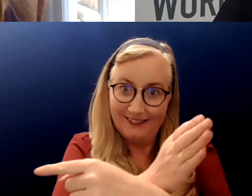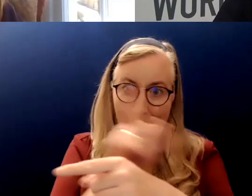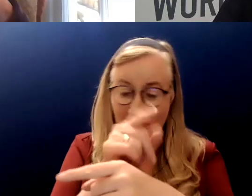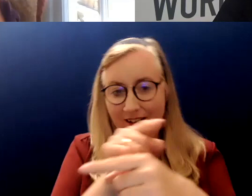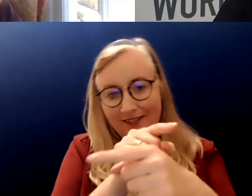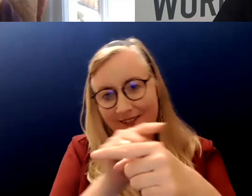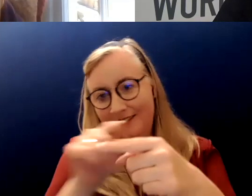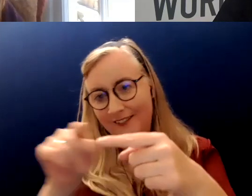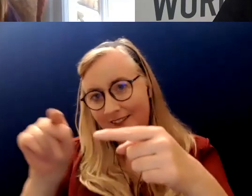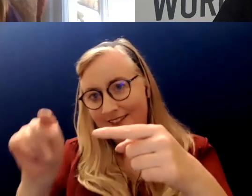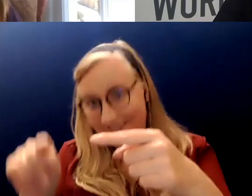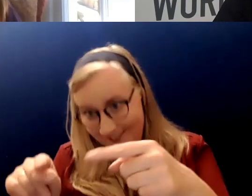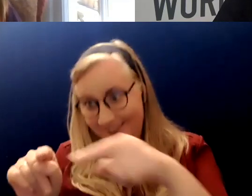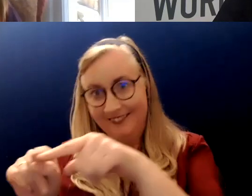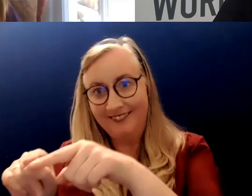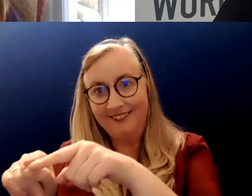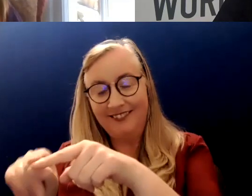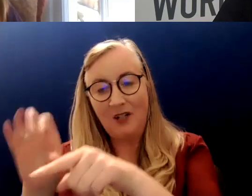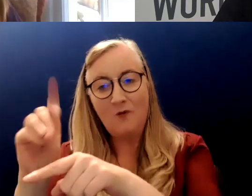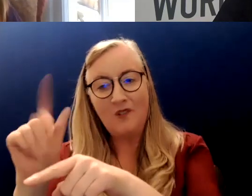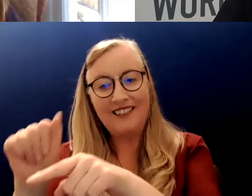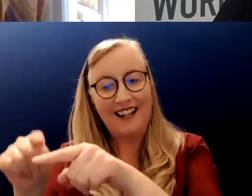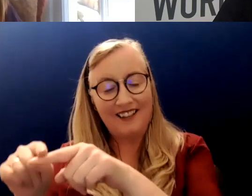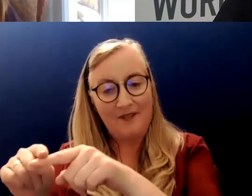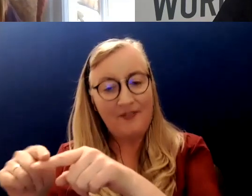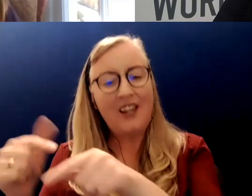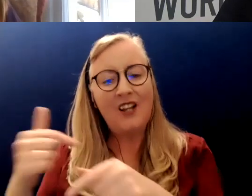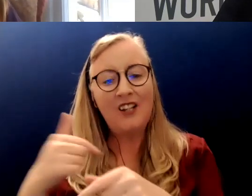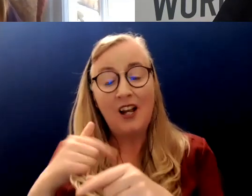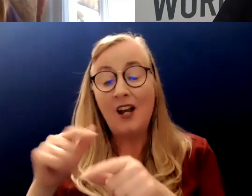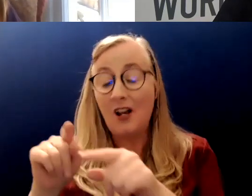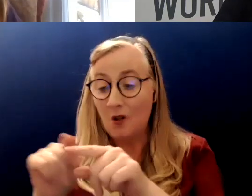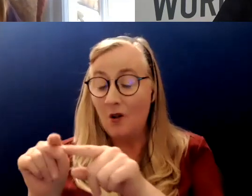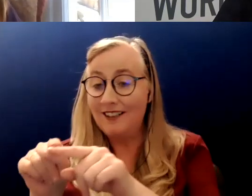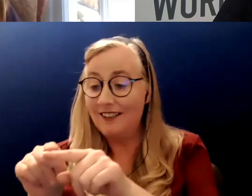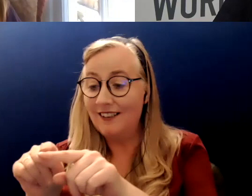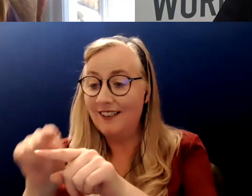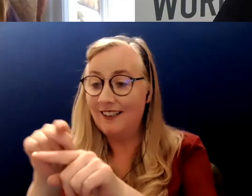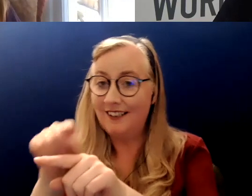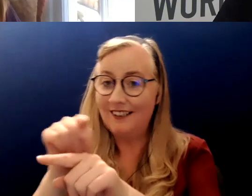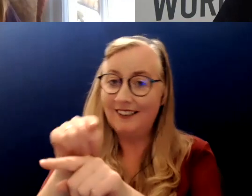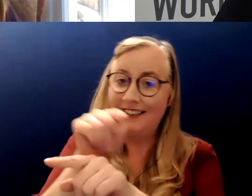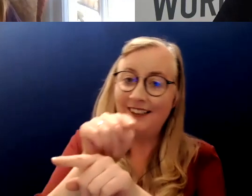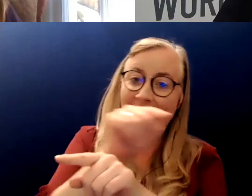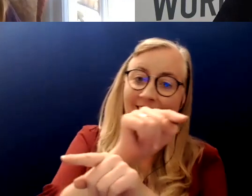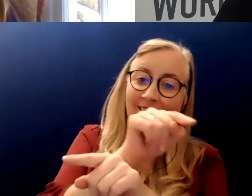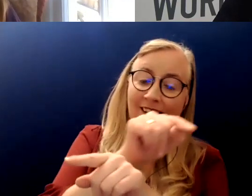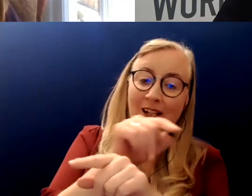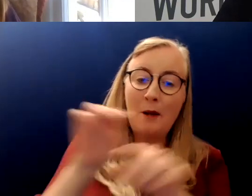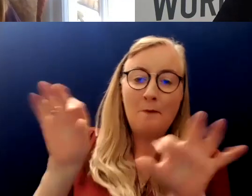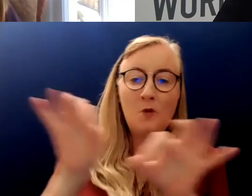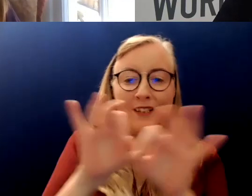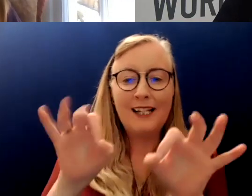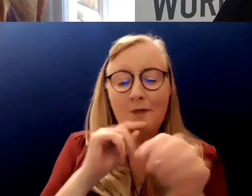it's related, of course, to the prior music piece, but it's